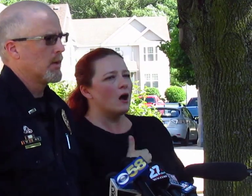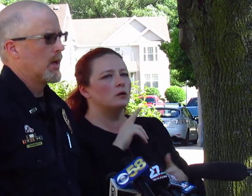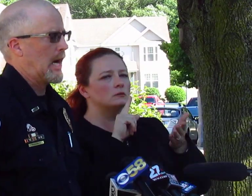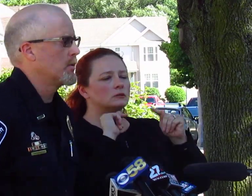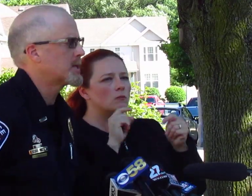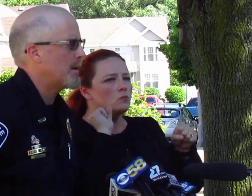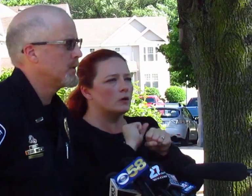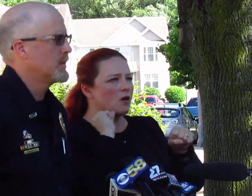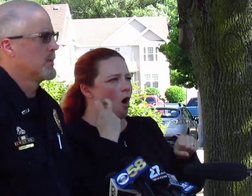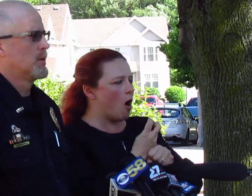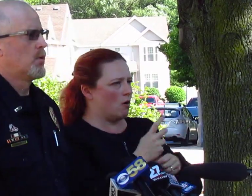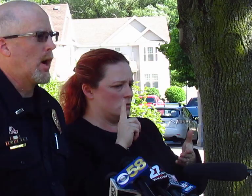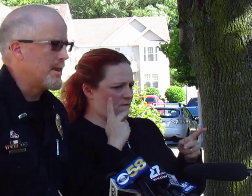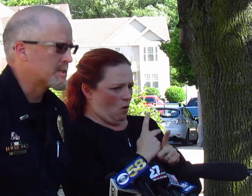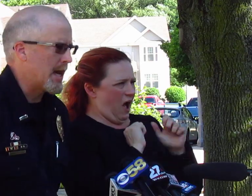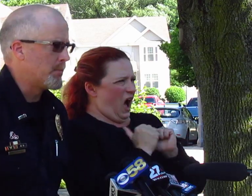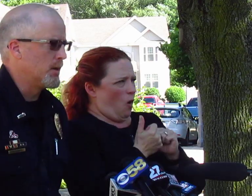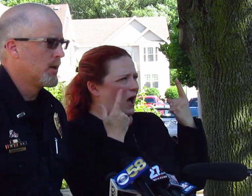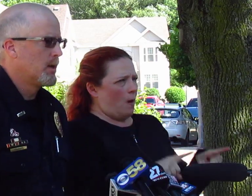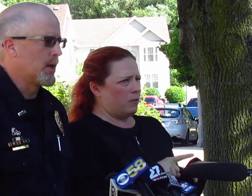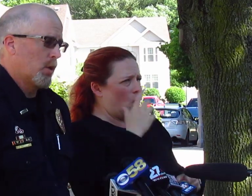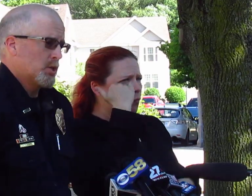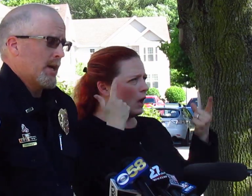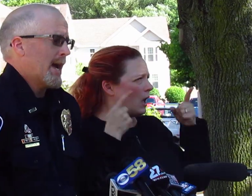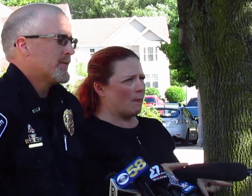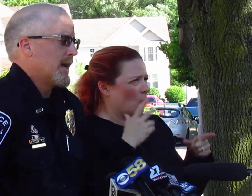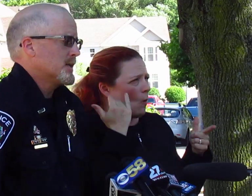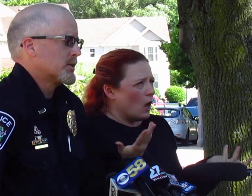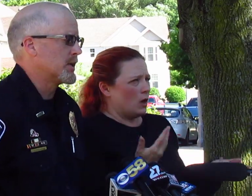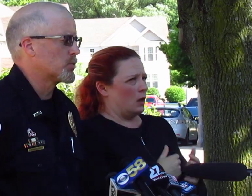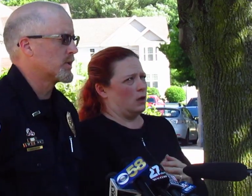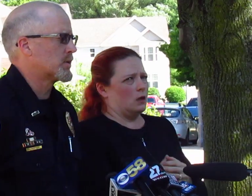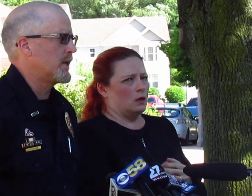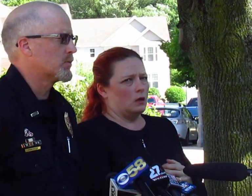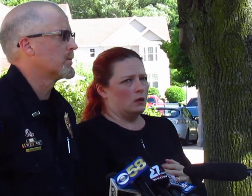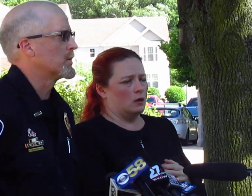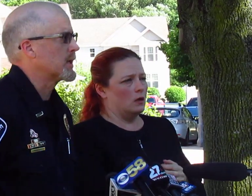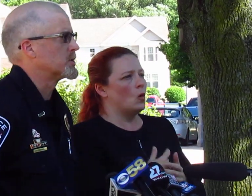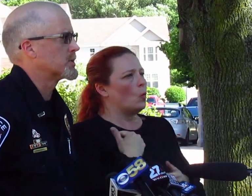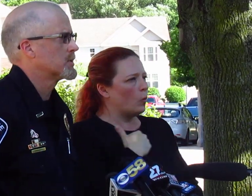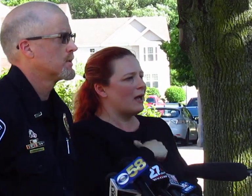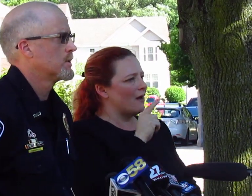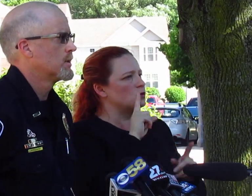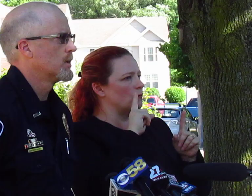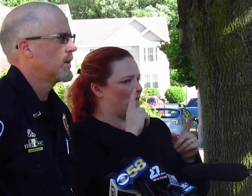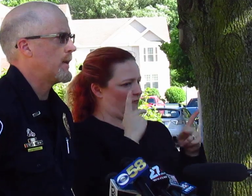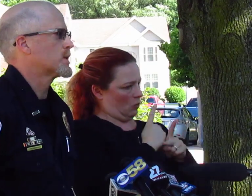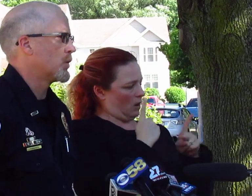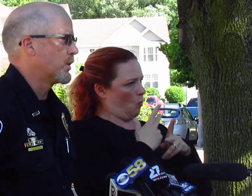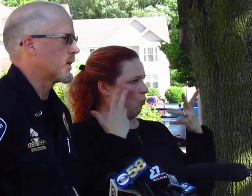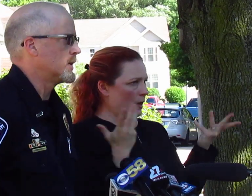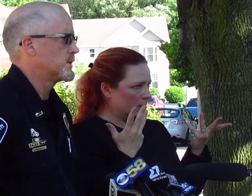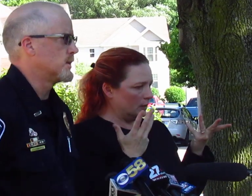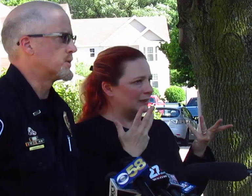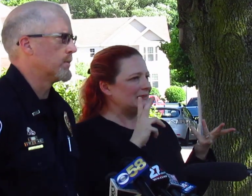out how this happened, why this happened, and the question we have to answer is, was there any criminal negligence? And that's